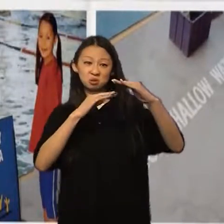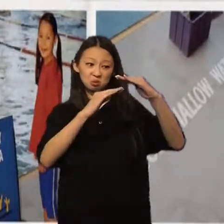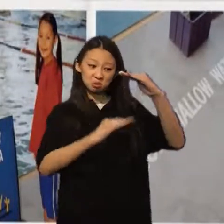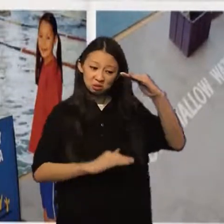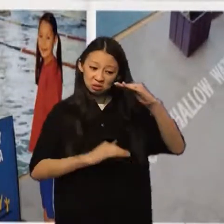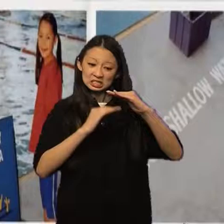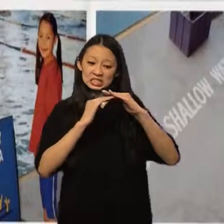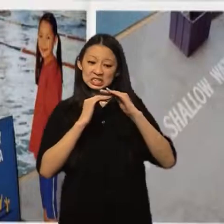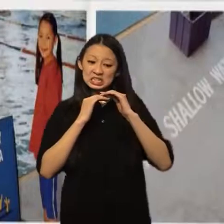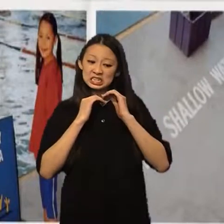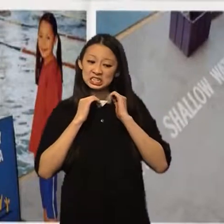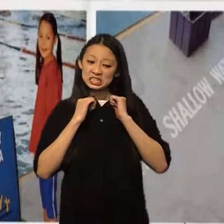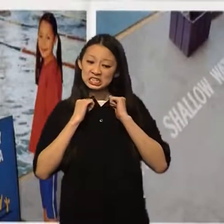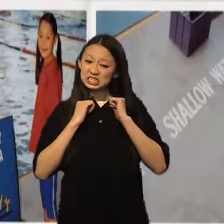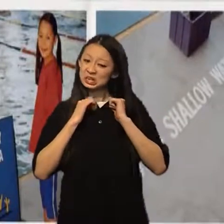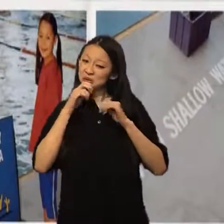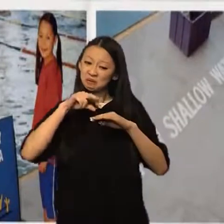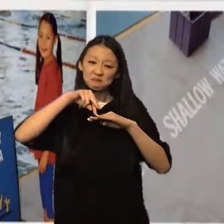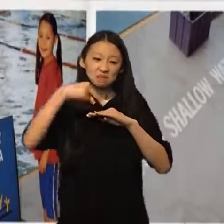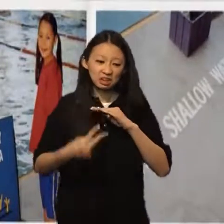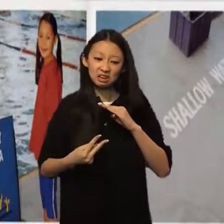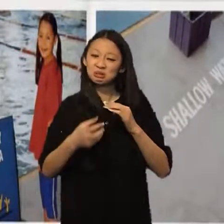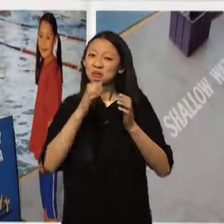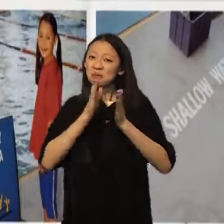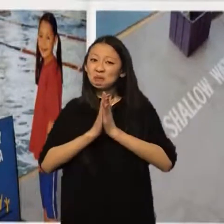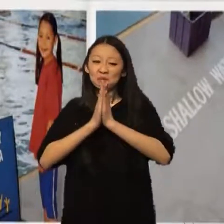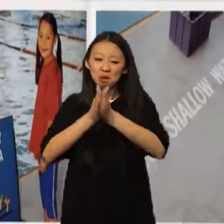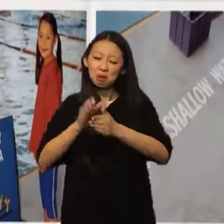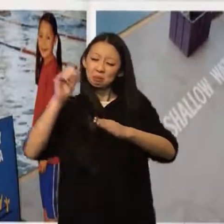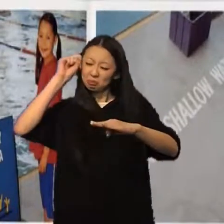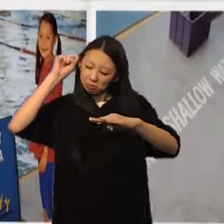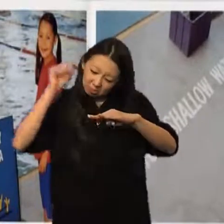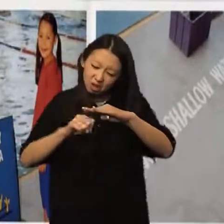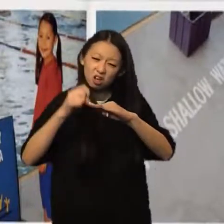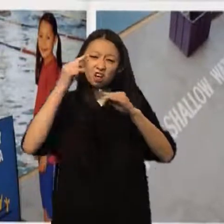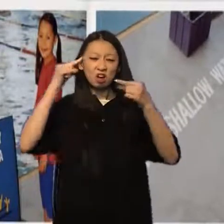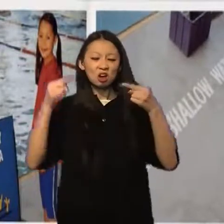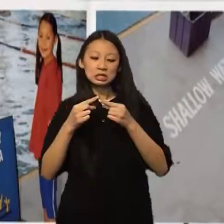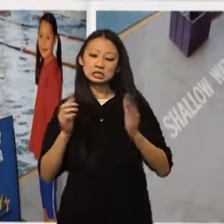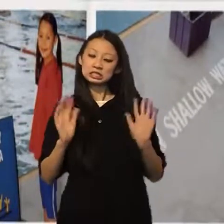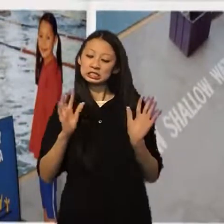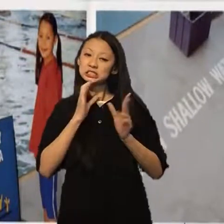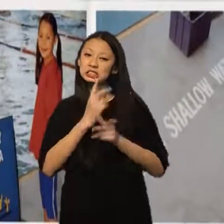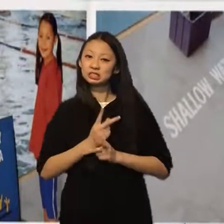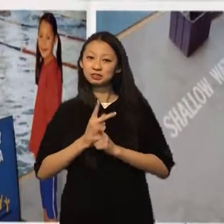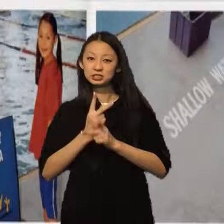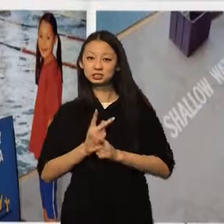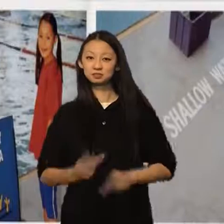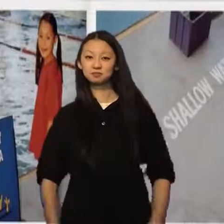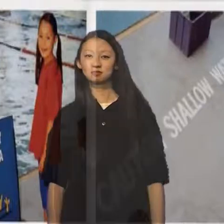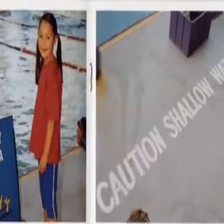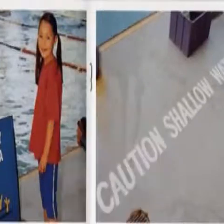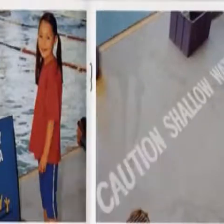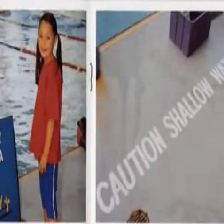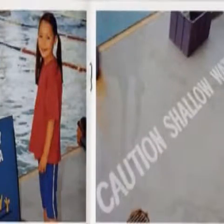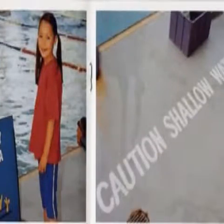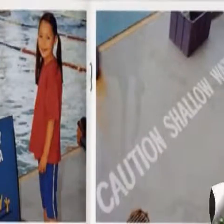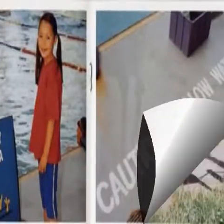This sign tells me how deep the water is. I don't want to fall in or dive in and hit my head.